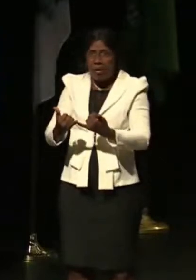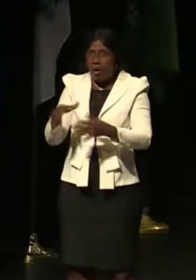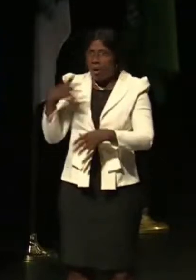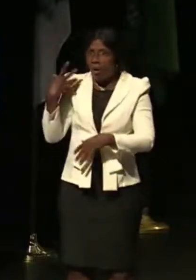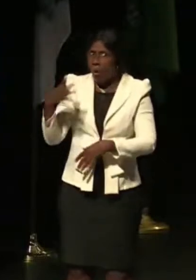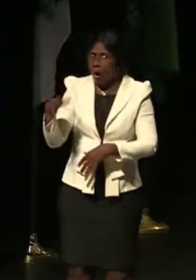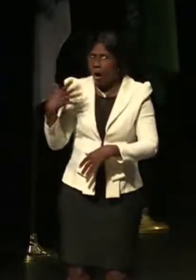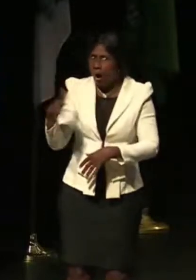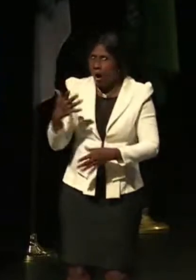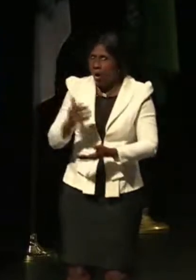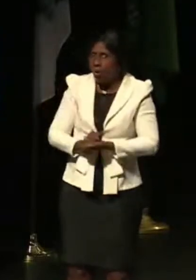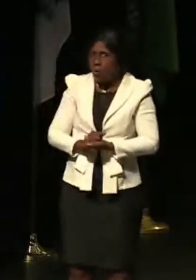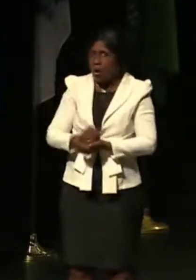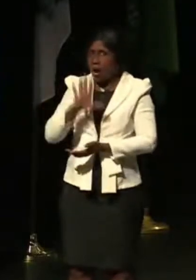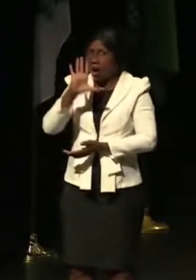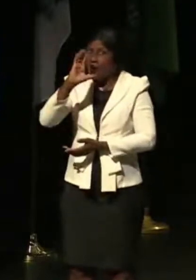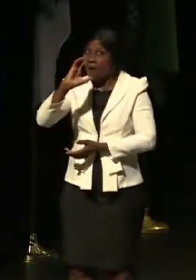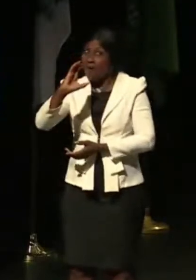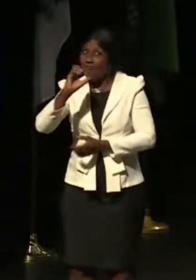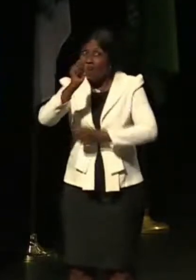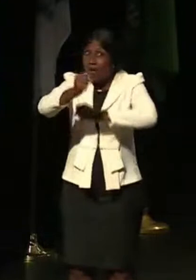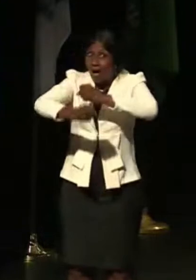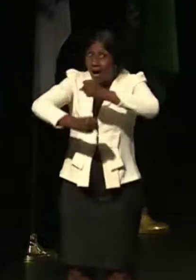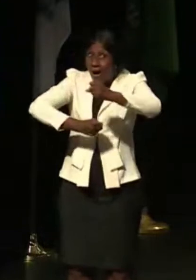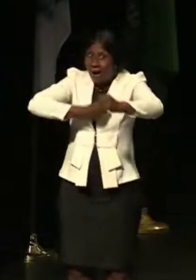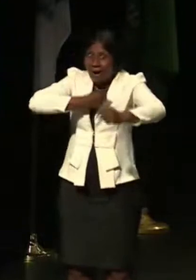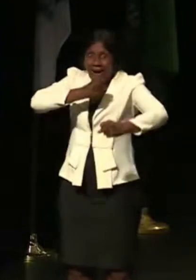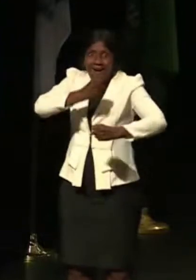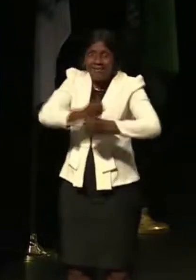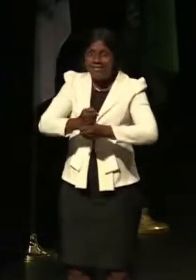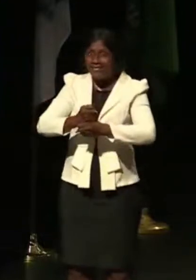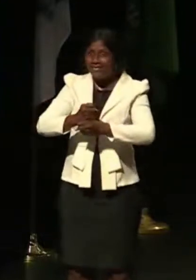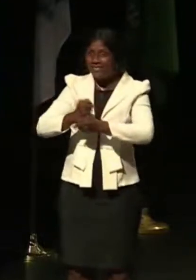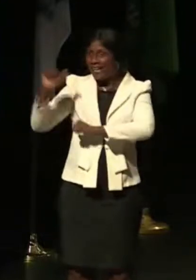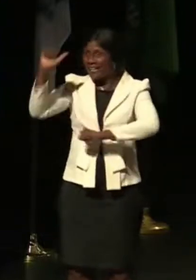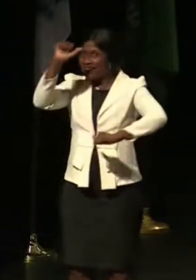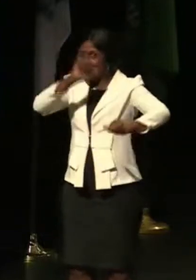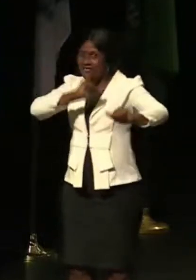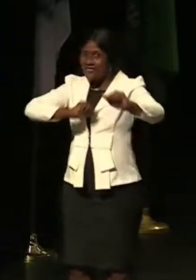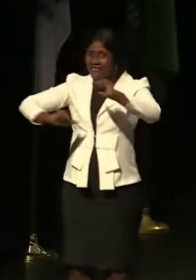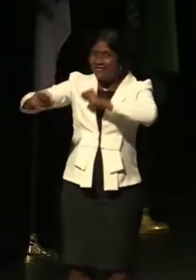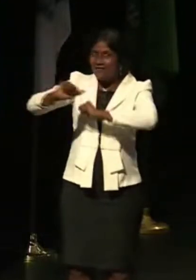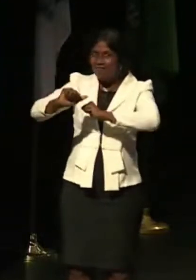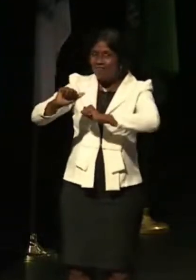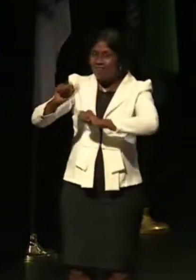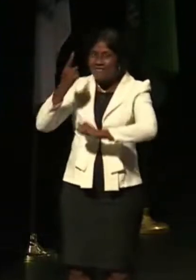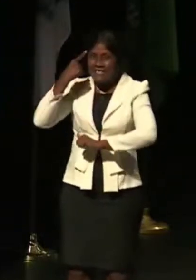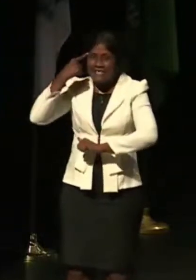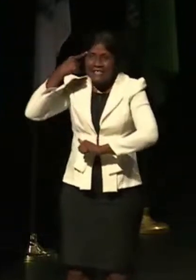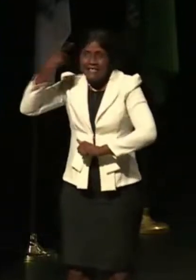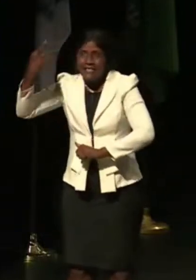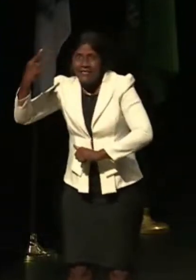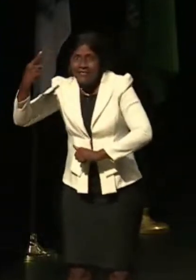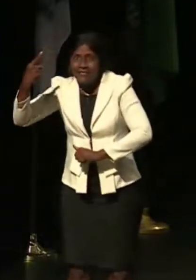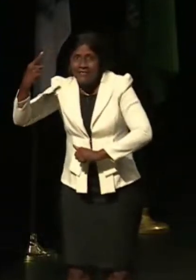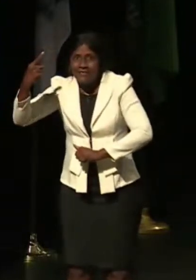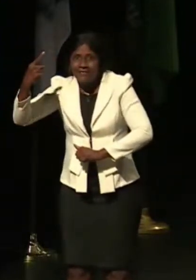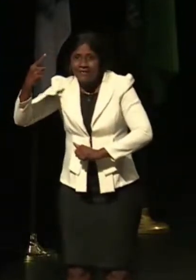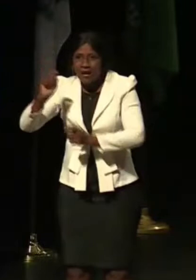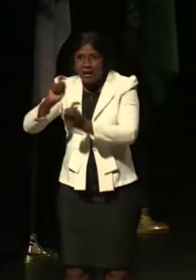You know, for 500 years, the scientific revolution has had its sway and given us incredible